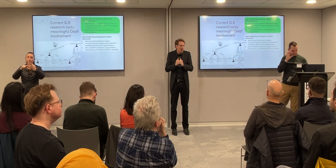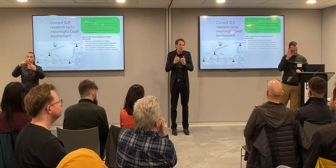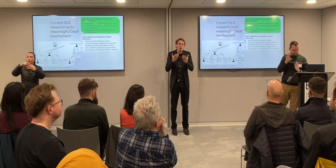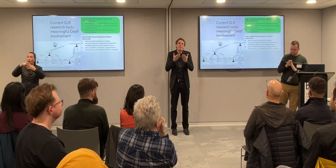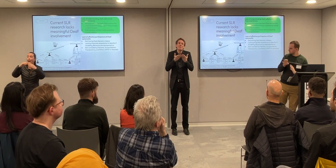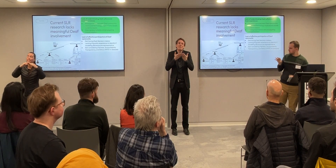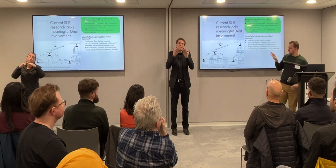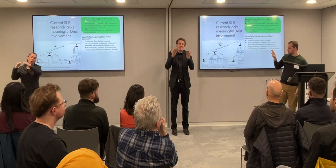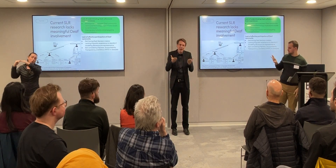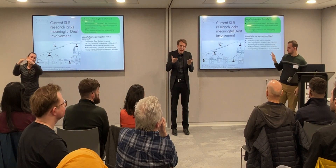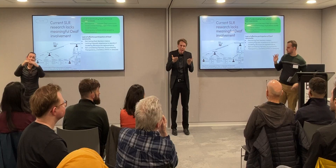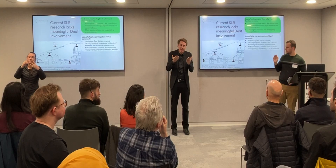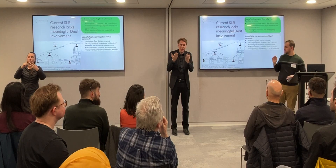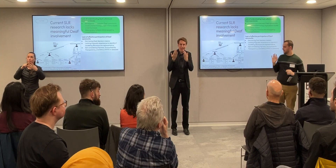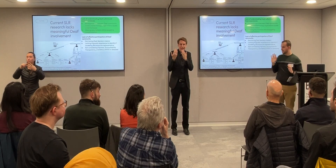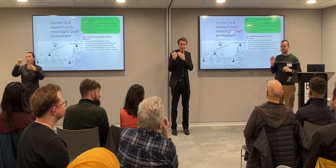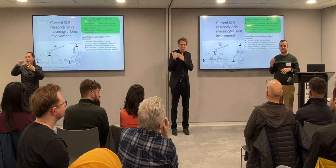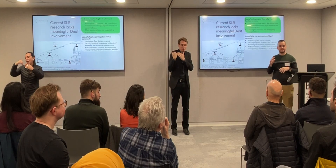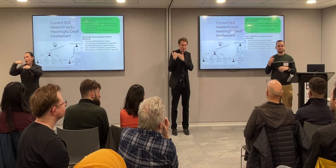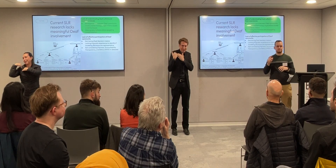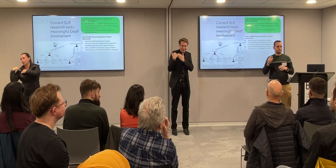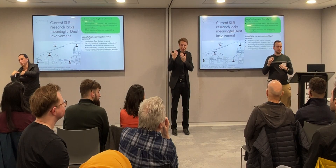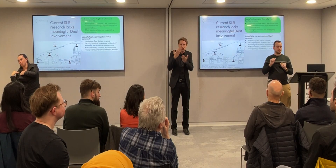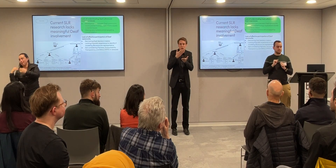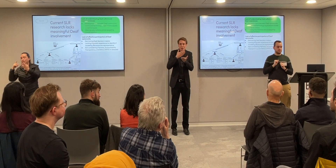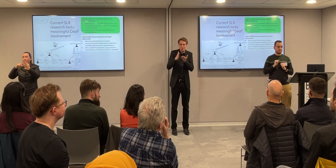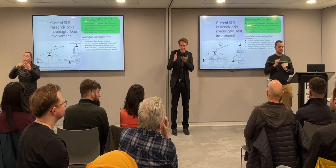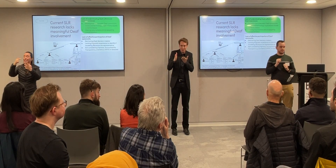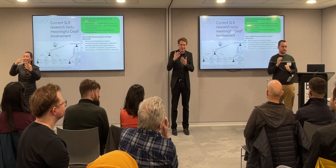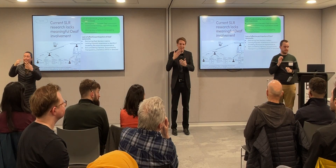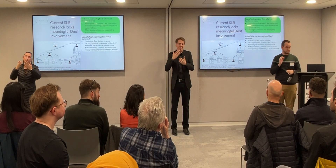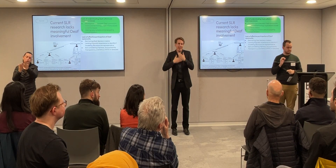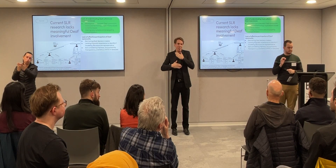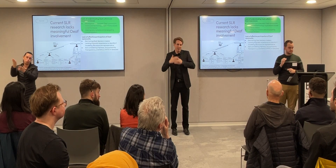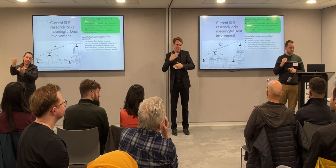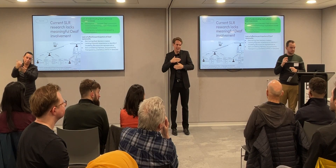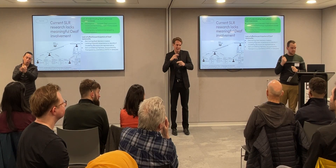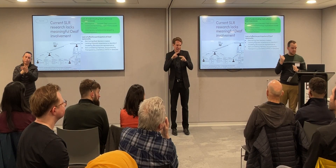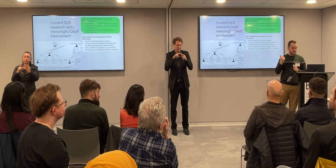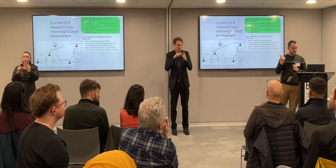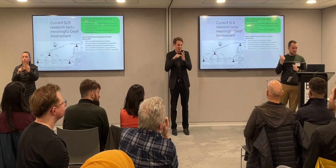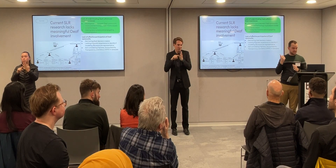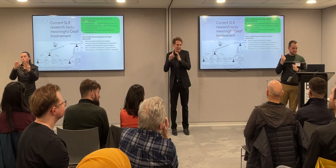fairness, accountability, transparency, and ethics. So we need to start